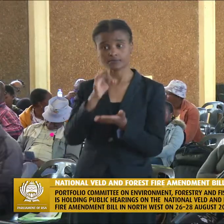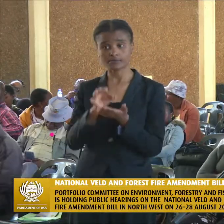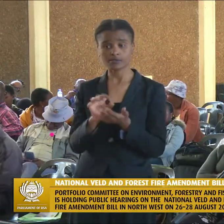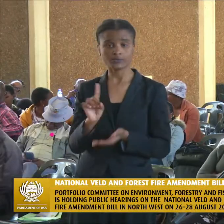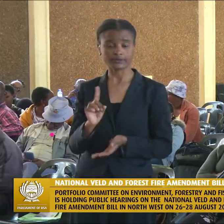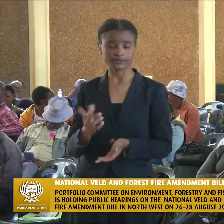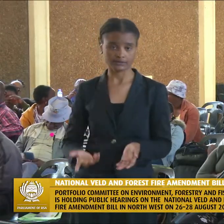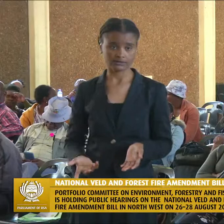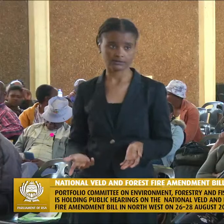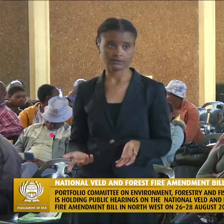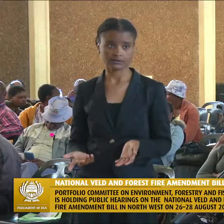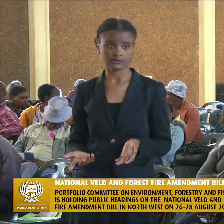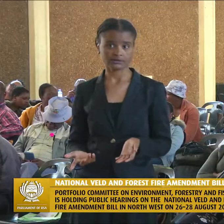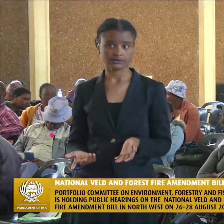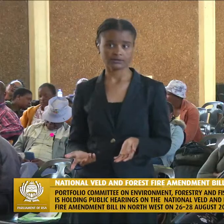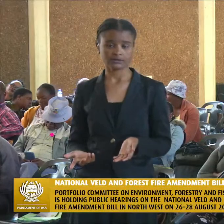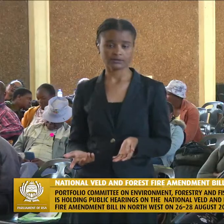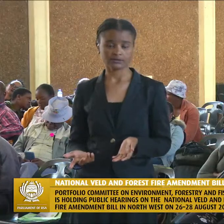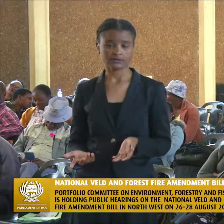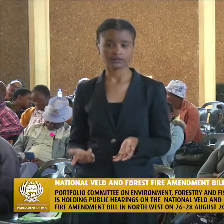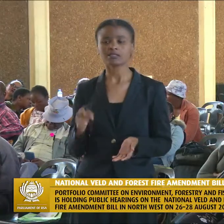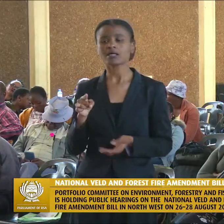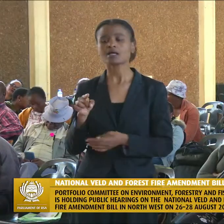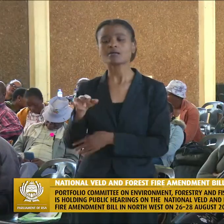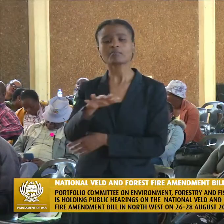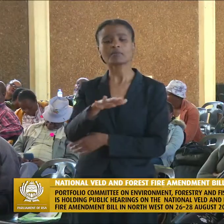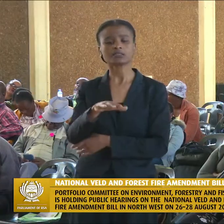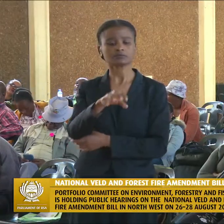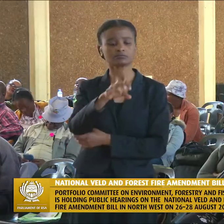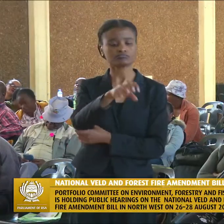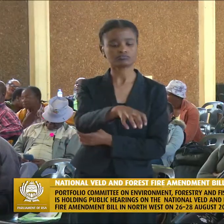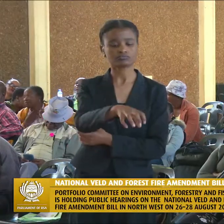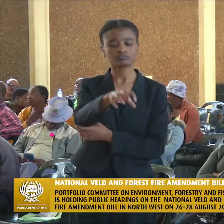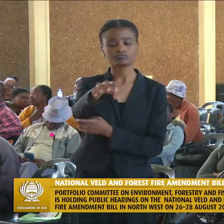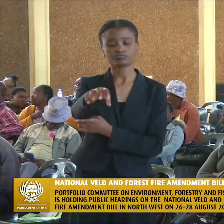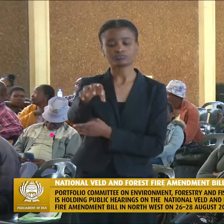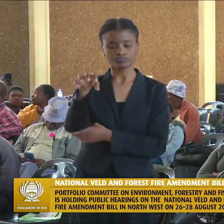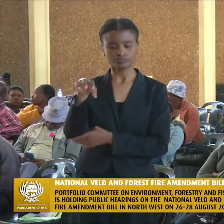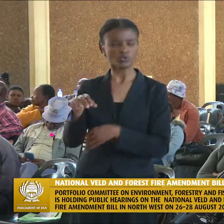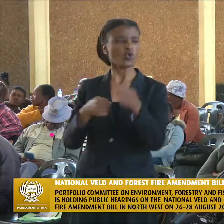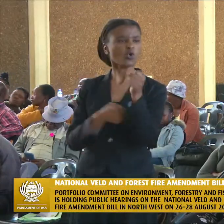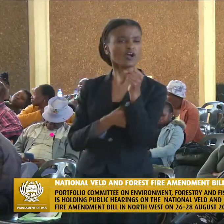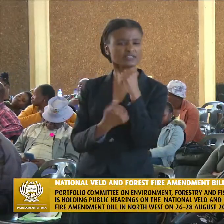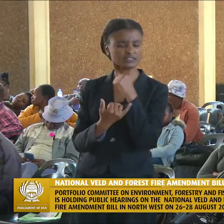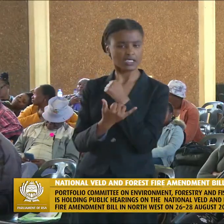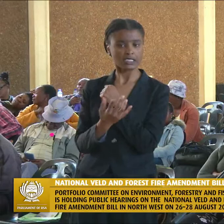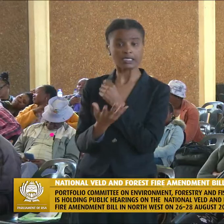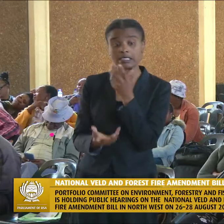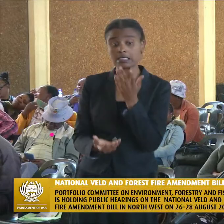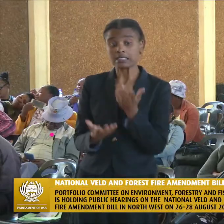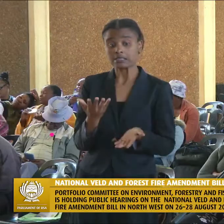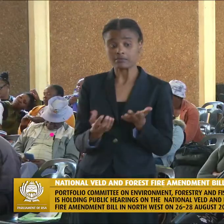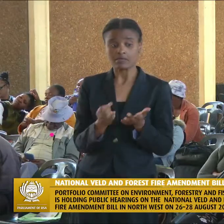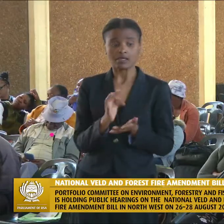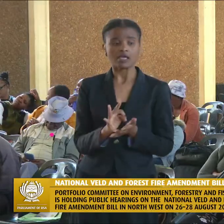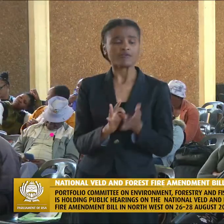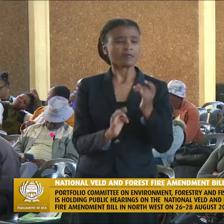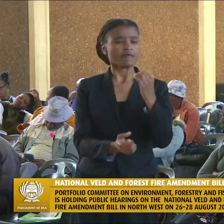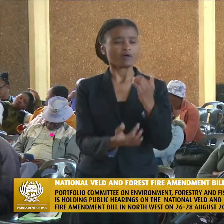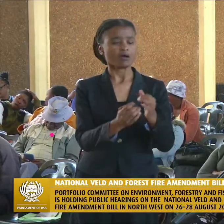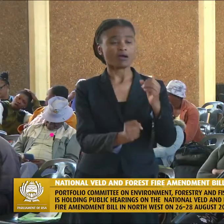have even pilot places which will assist these people if they are encountered in such problems